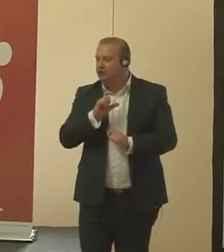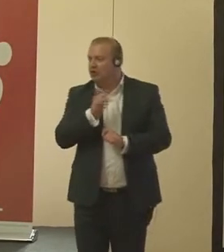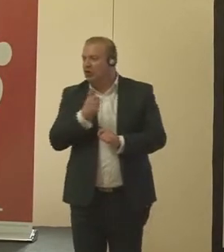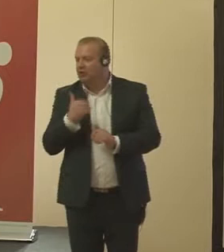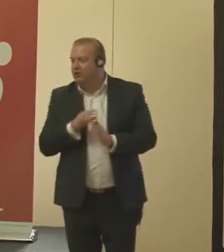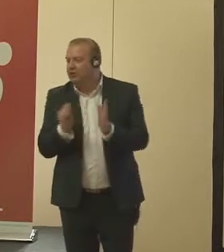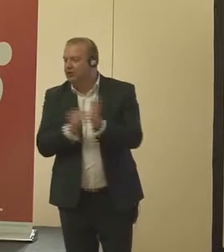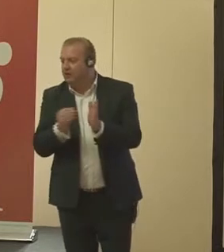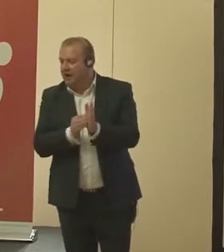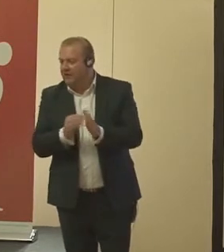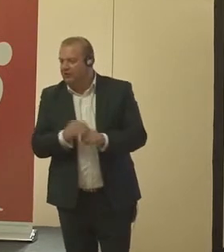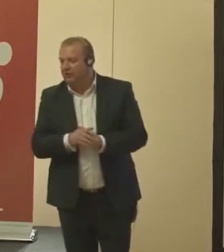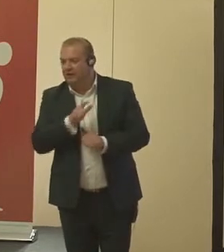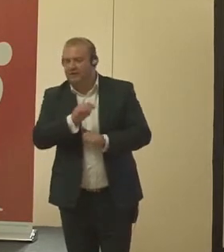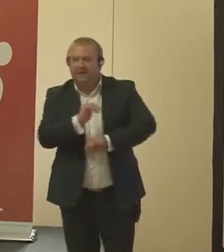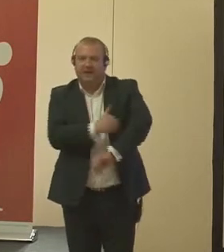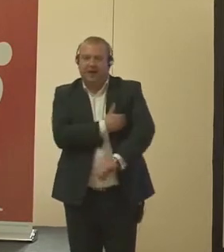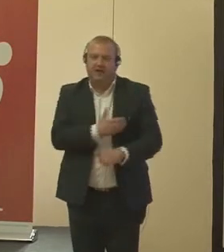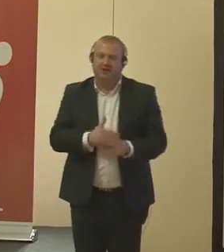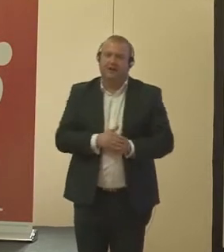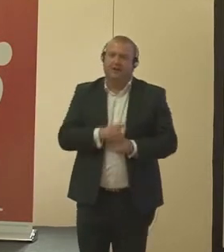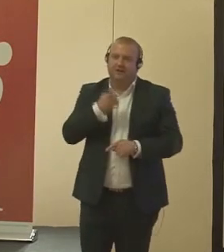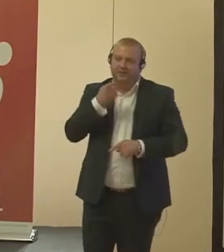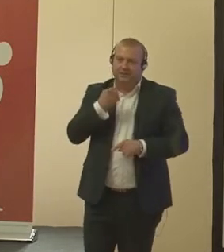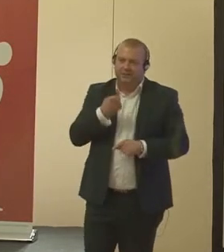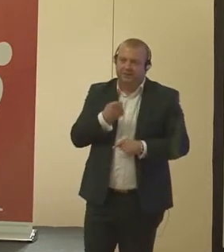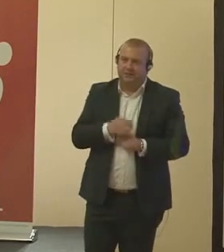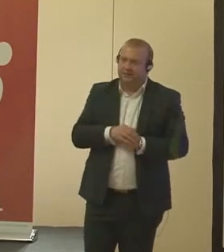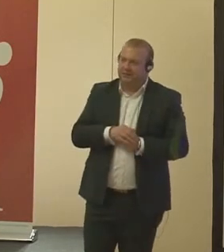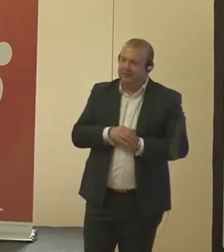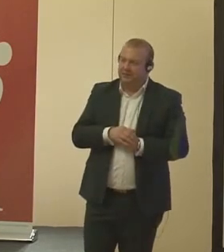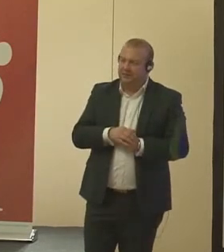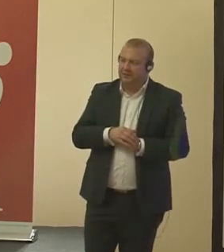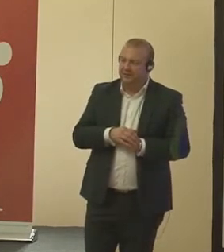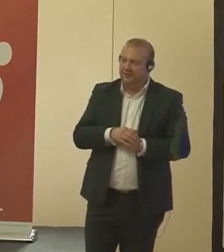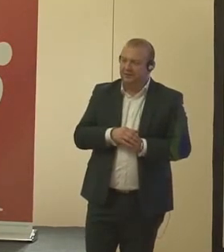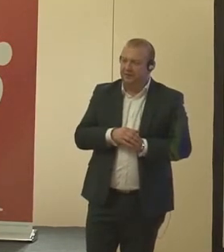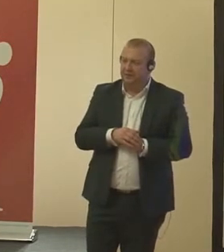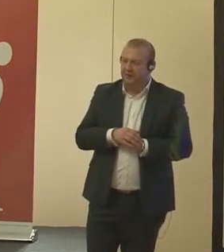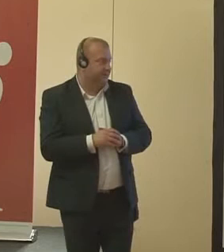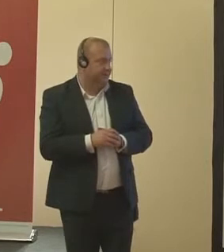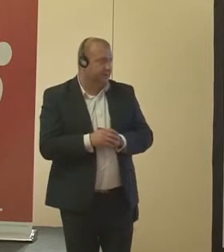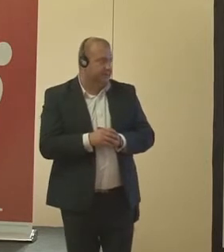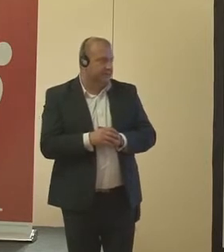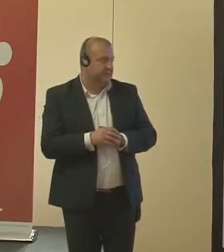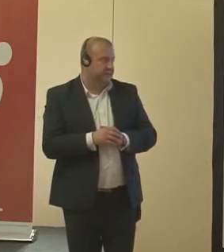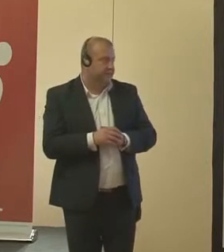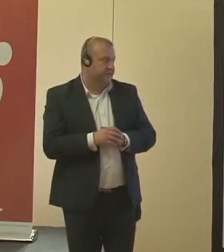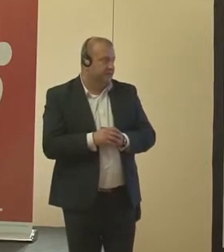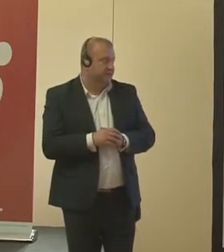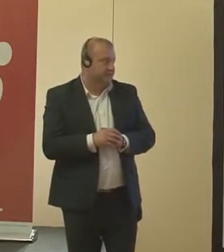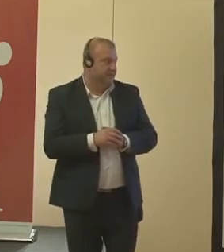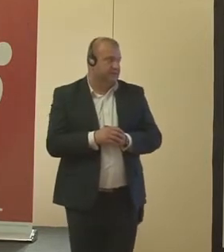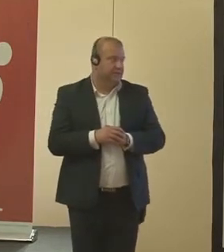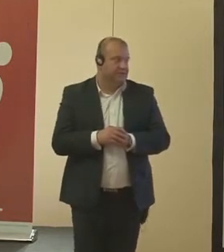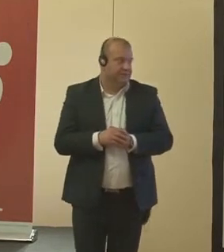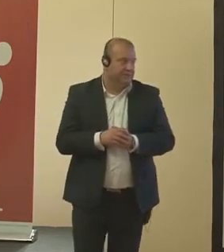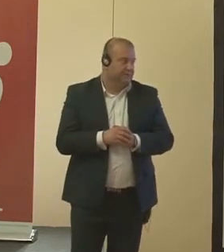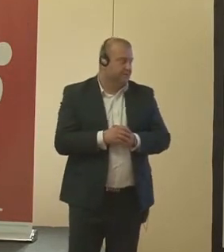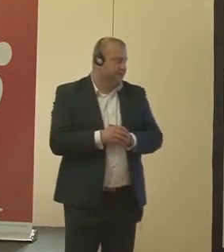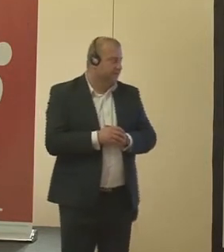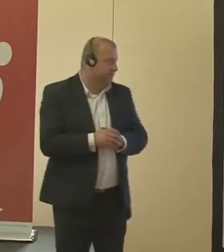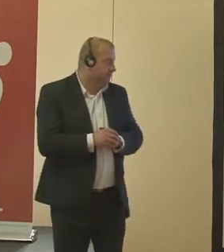the participation and collaborative learning elements, something that you get in the classroom, but if you were isolated would be